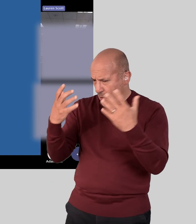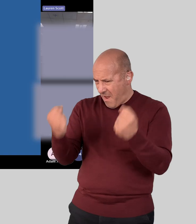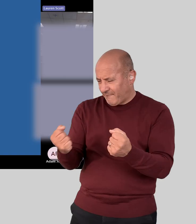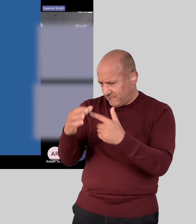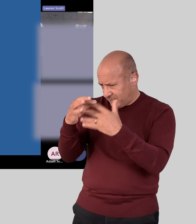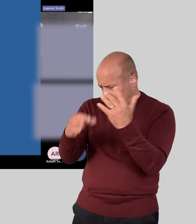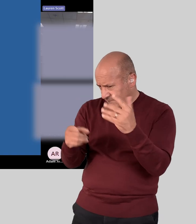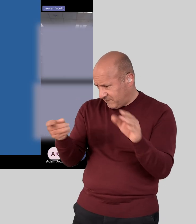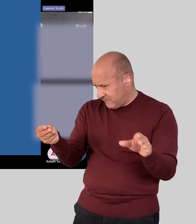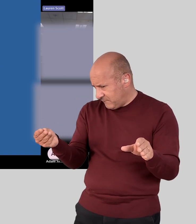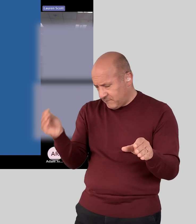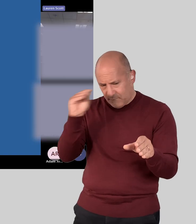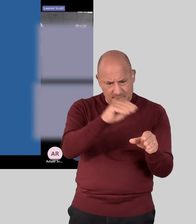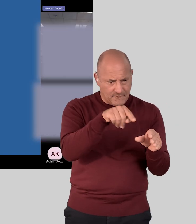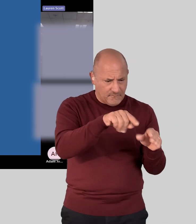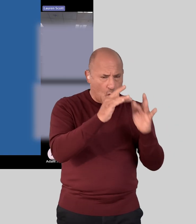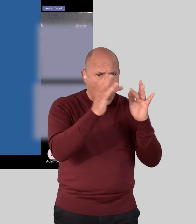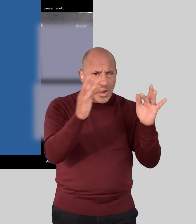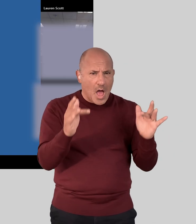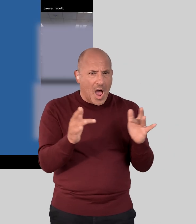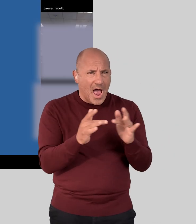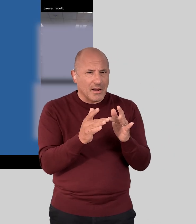better access to events and the sort of